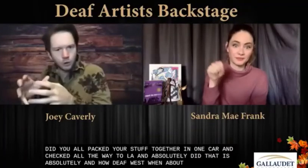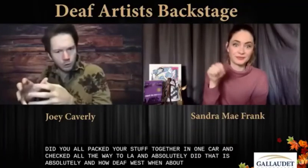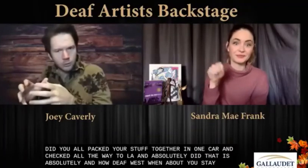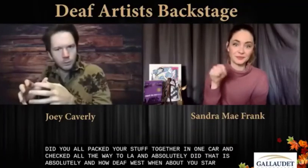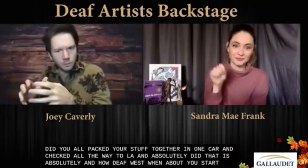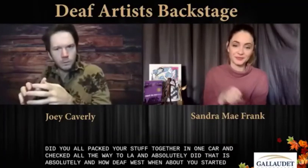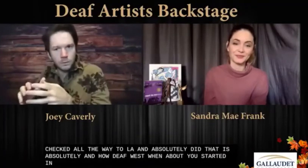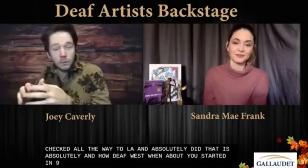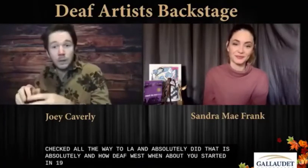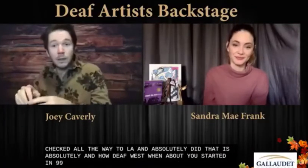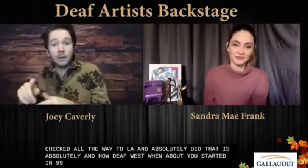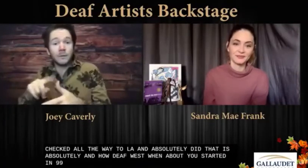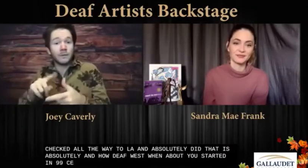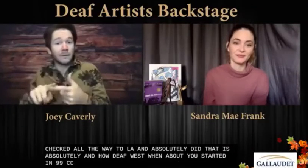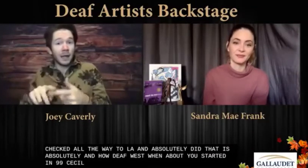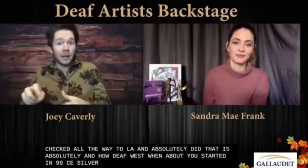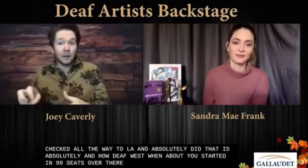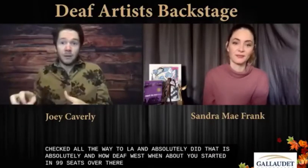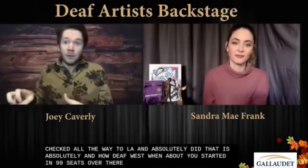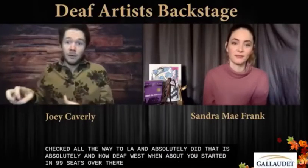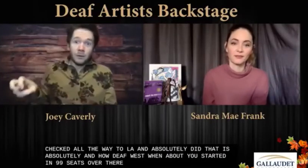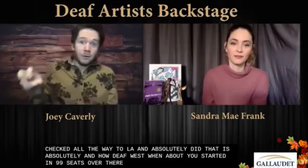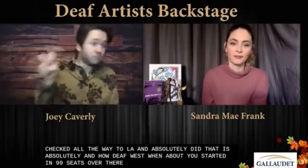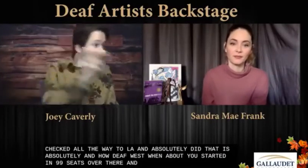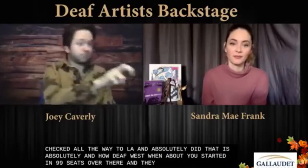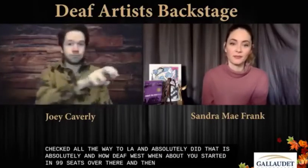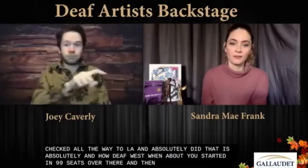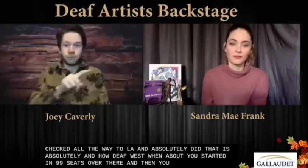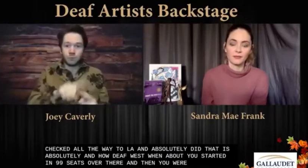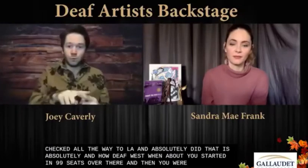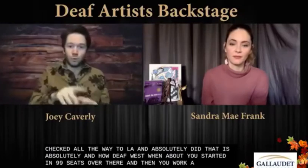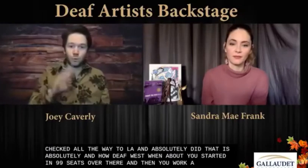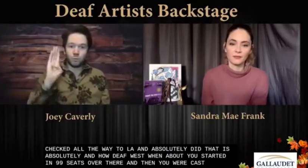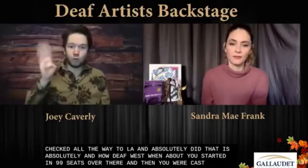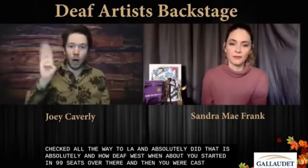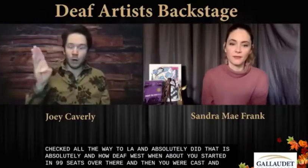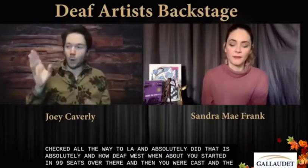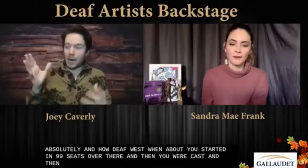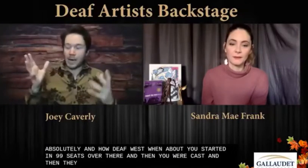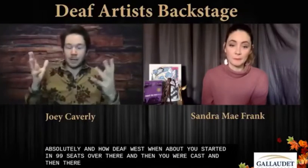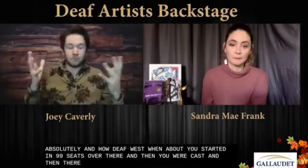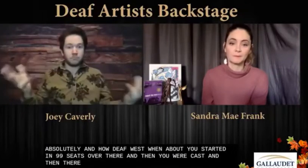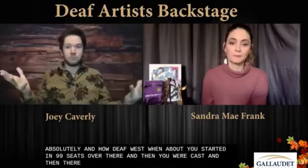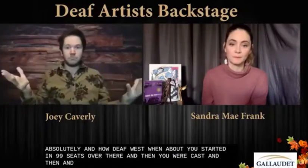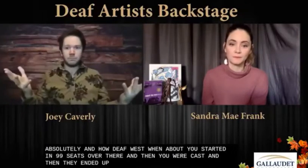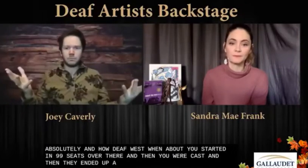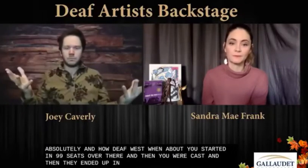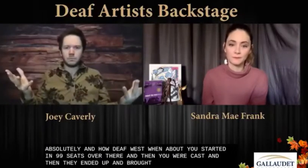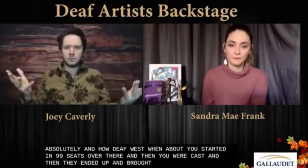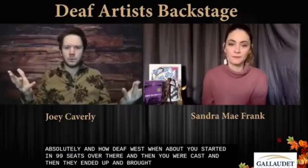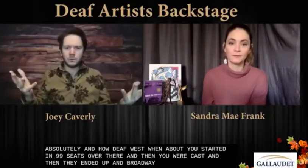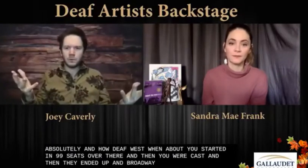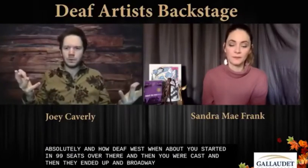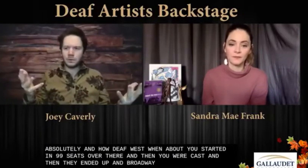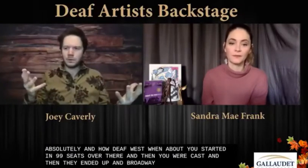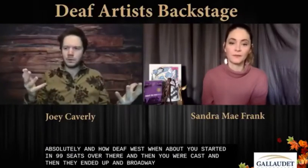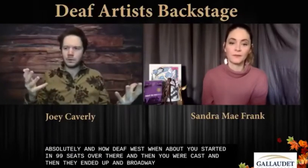you started in 99 seats over there and then you were cast and then ended up in Broadway